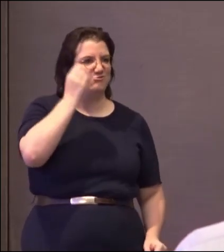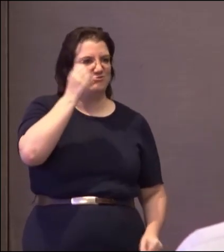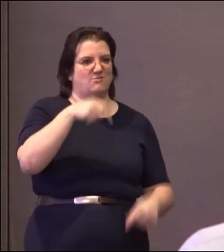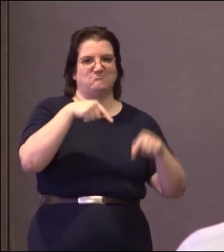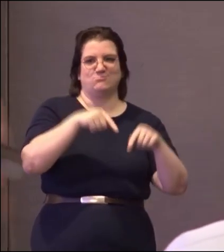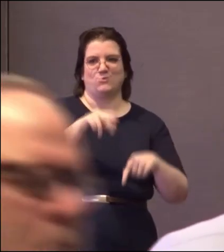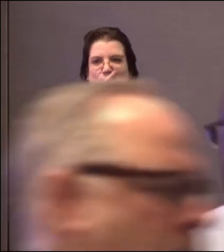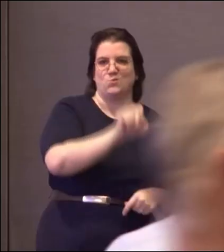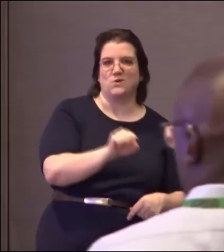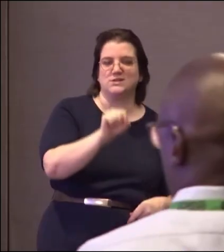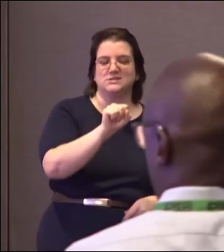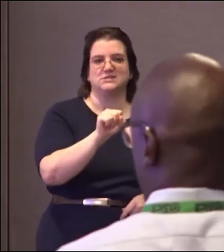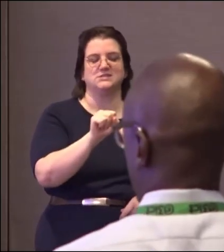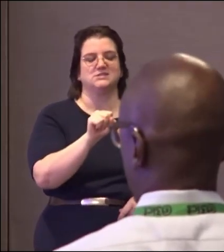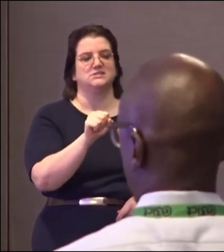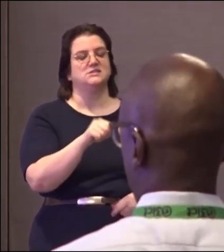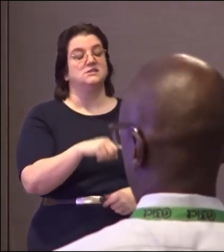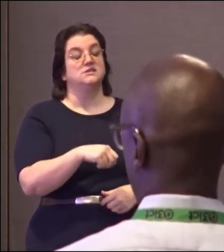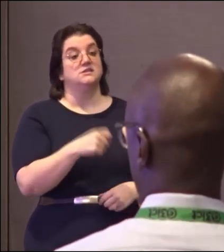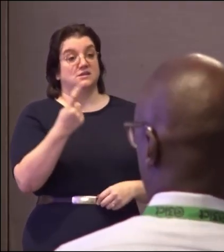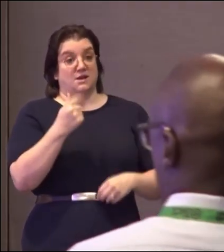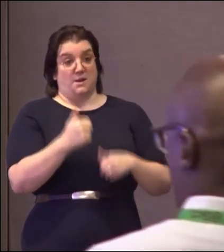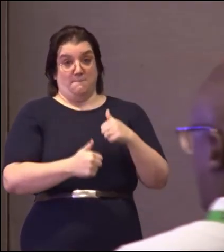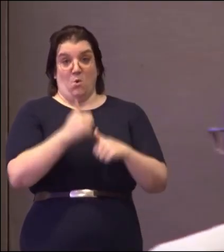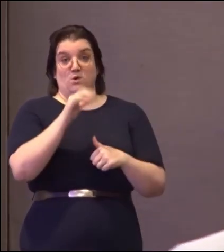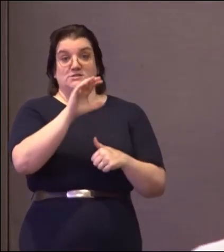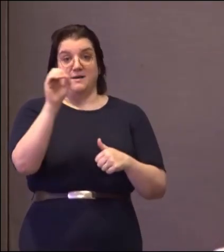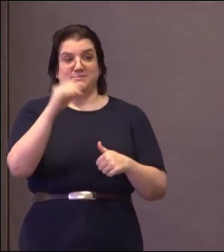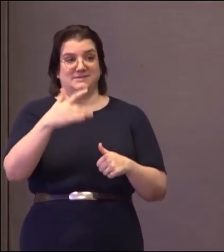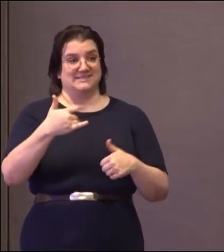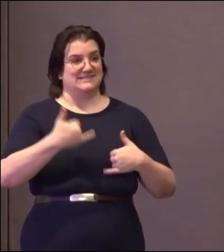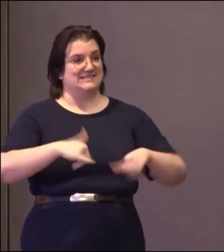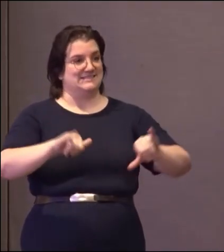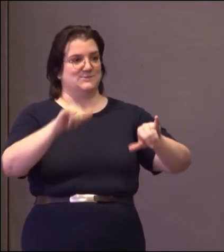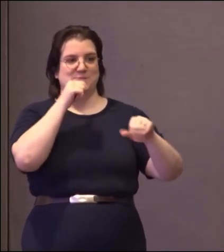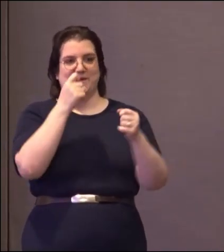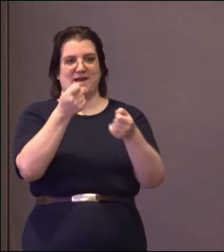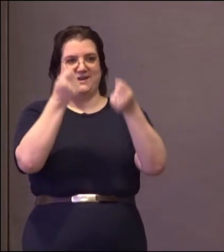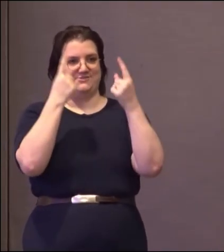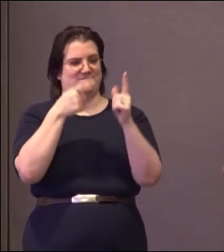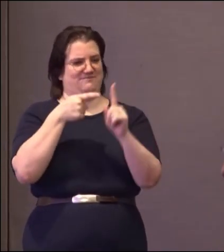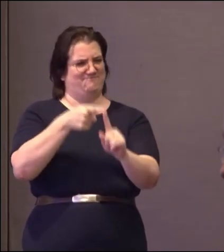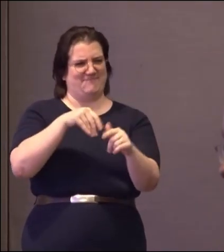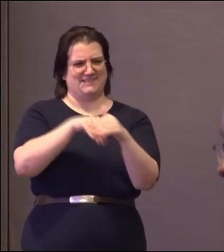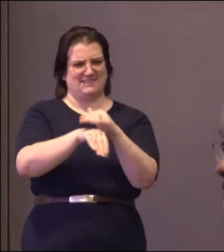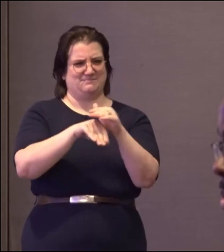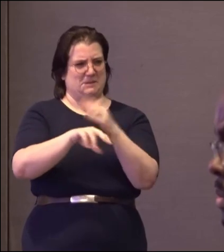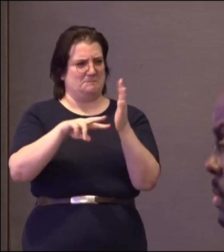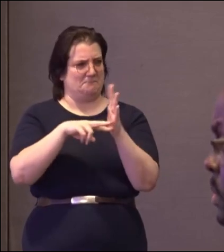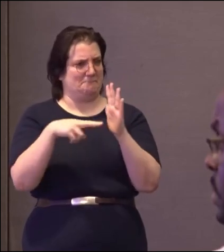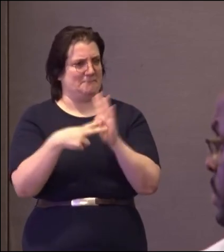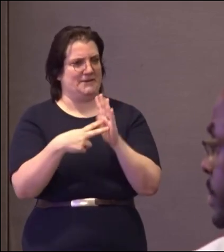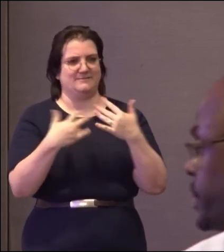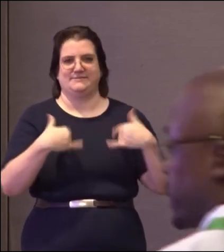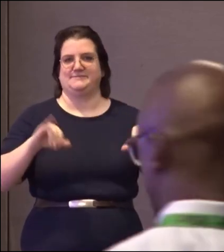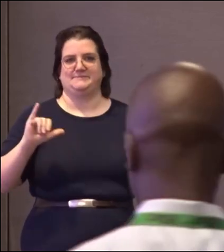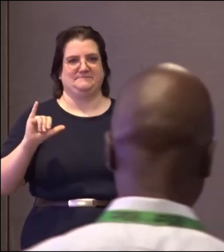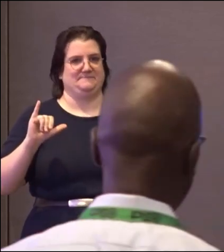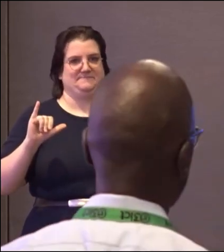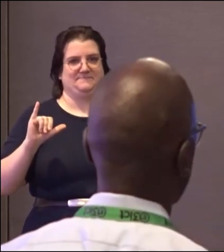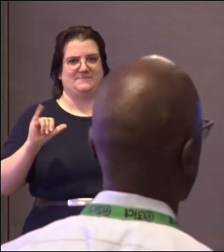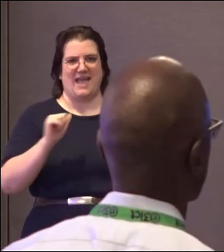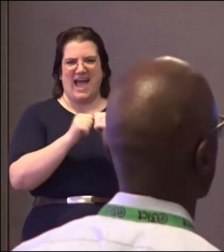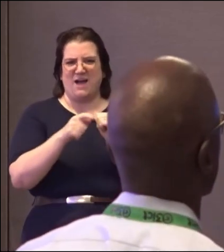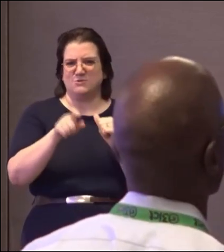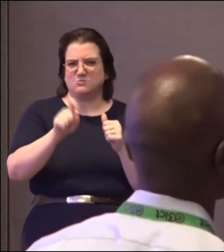in the States, most companies still do not understand what accessibility is or how they're